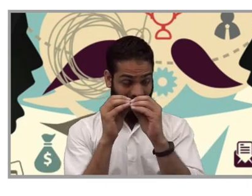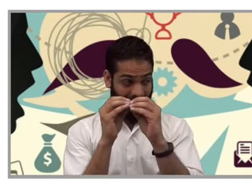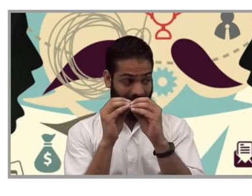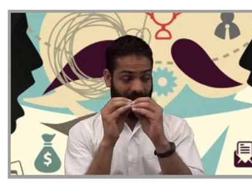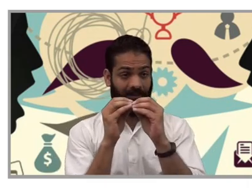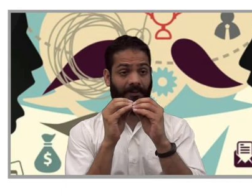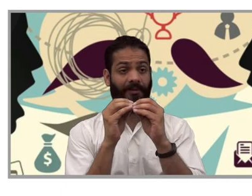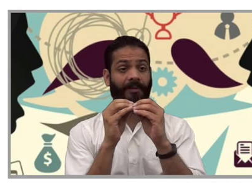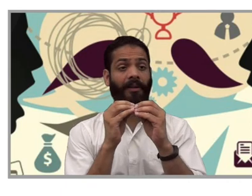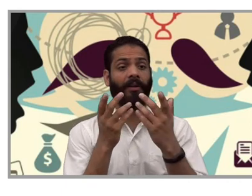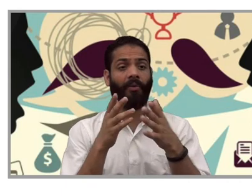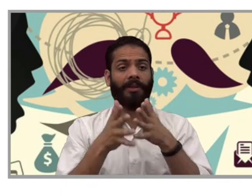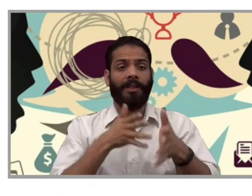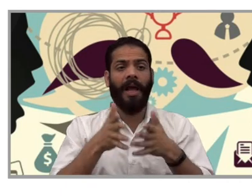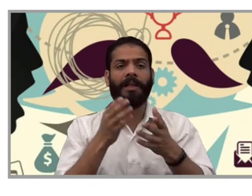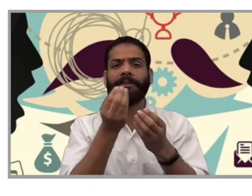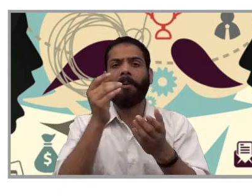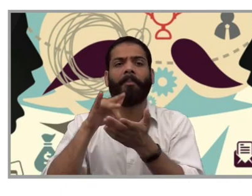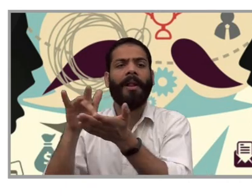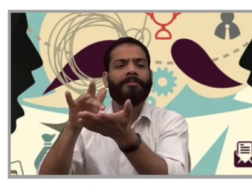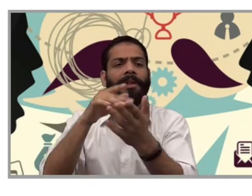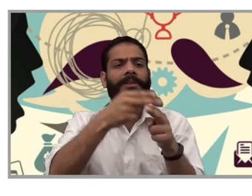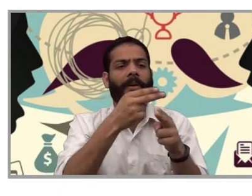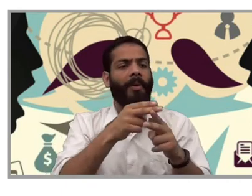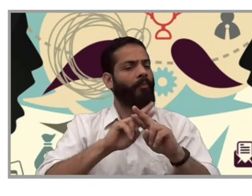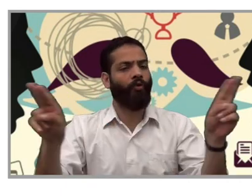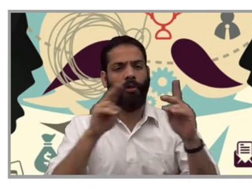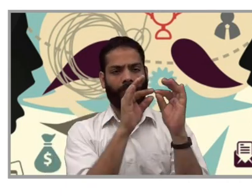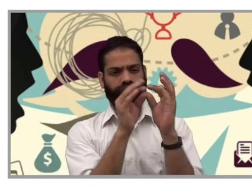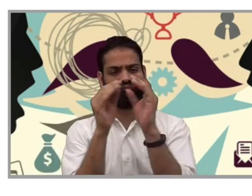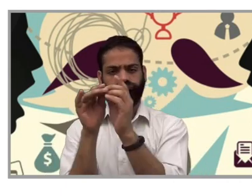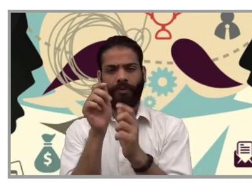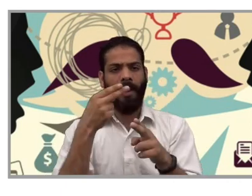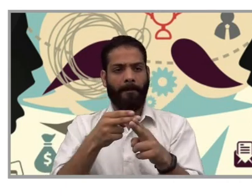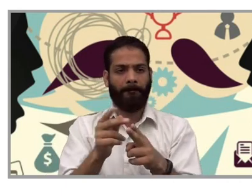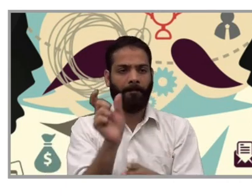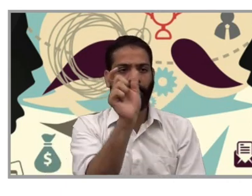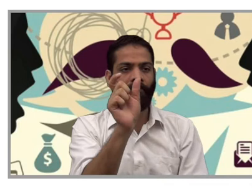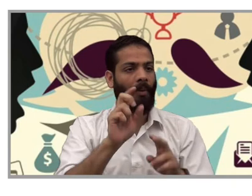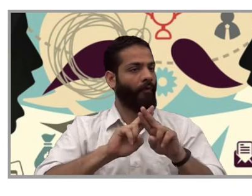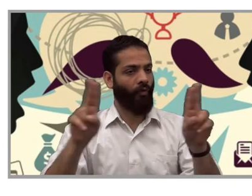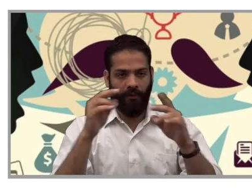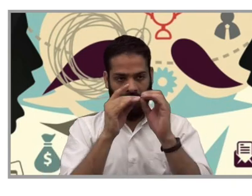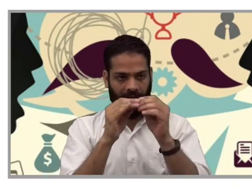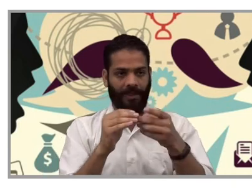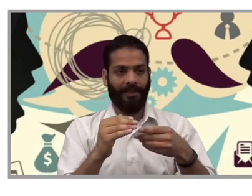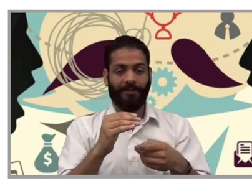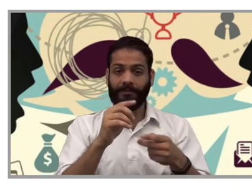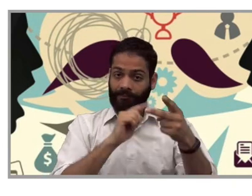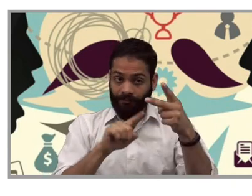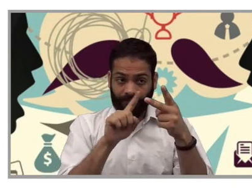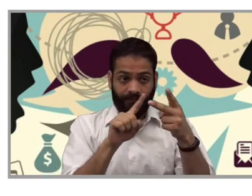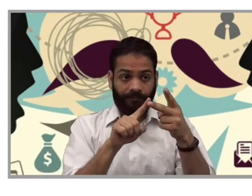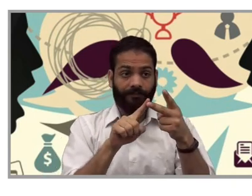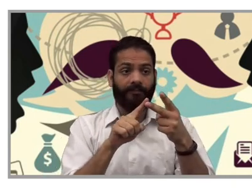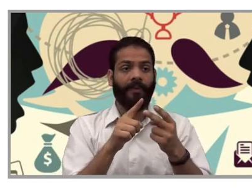The first way is complete fingerspelling. The signer articulates the complete word alphabetically in the linear